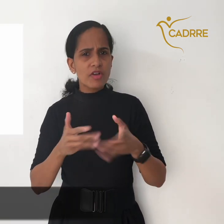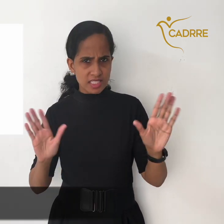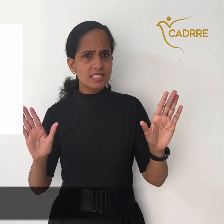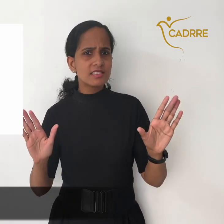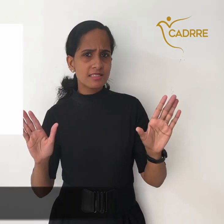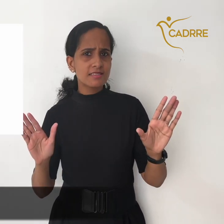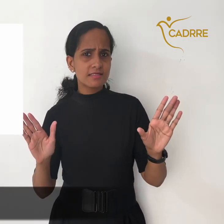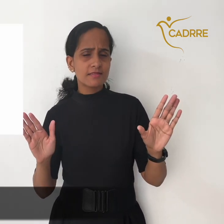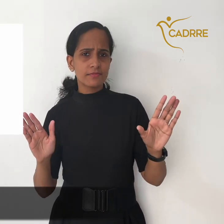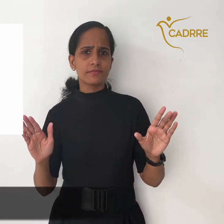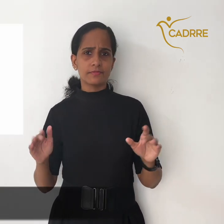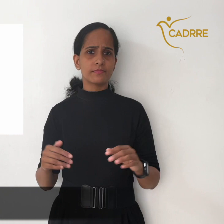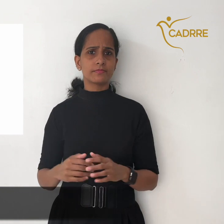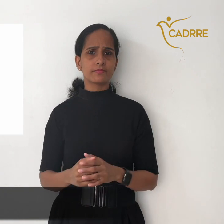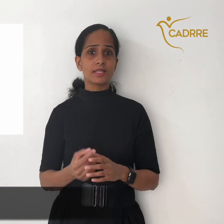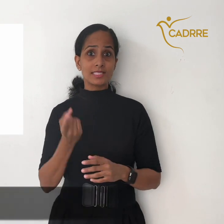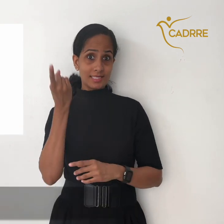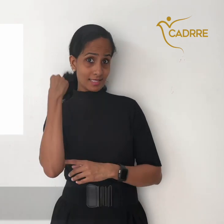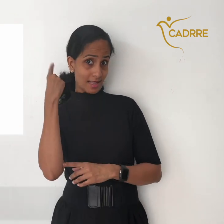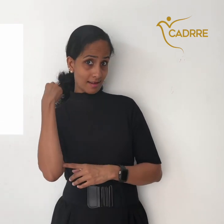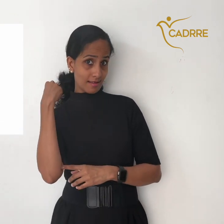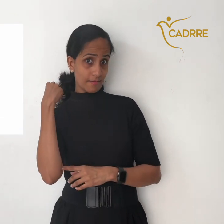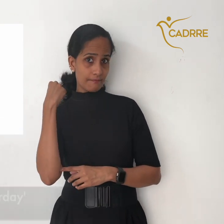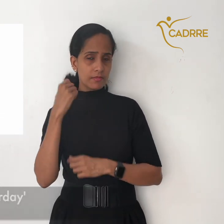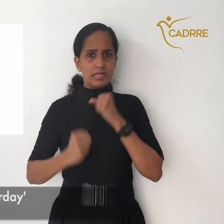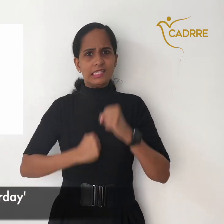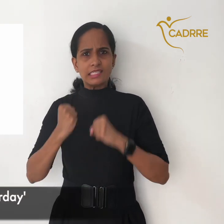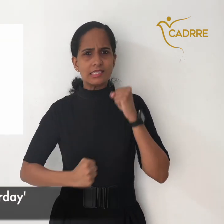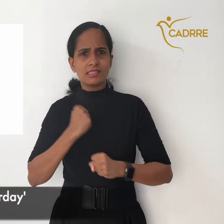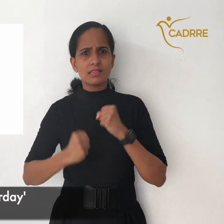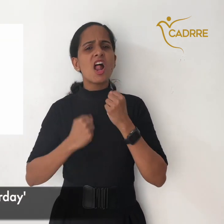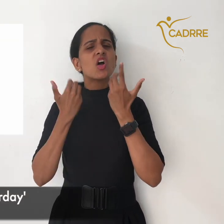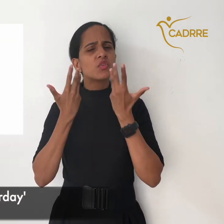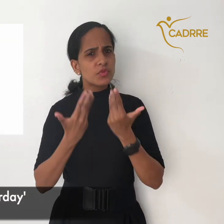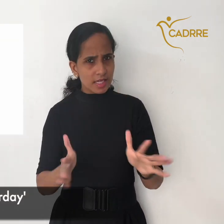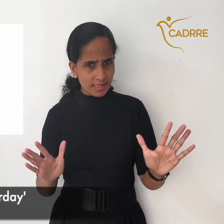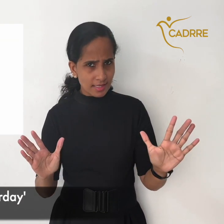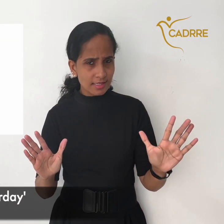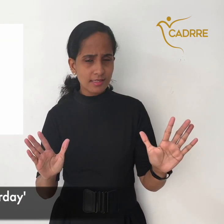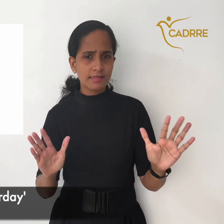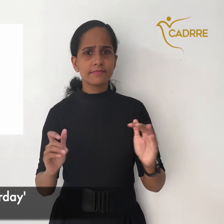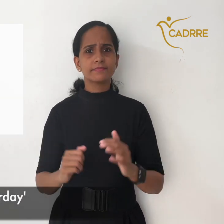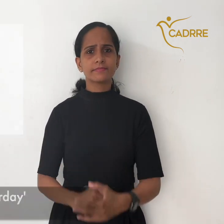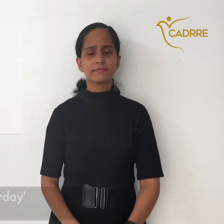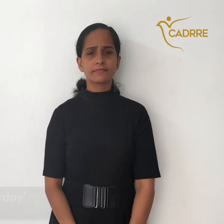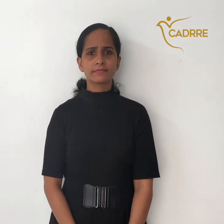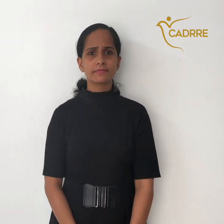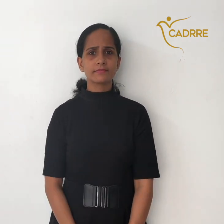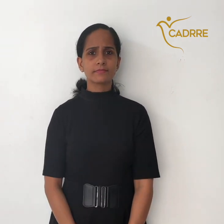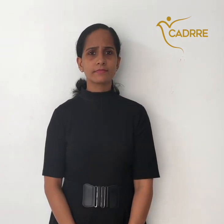Yesterday, run, finish. That would be I ran yesterday.